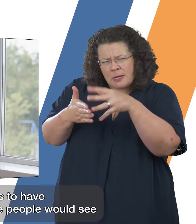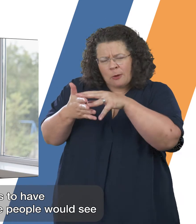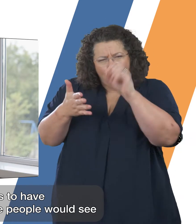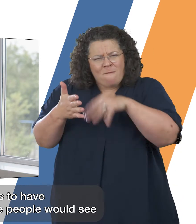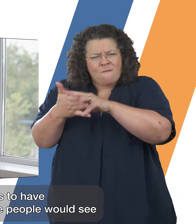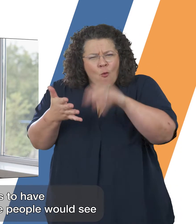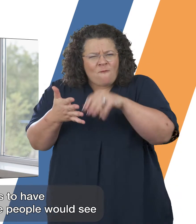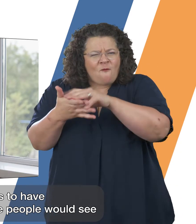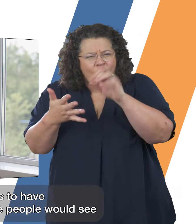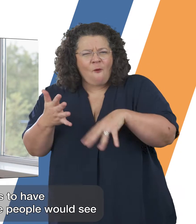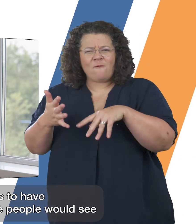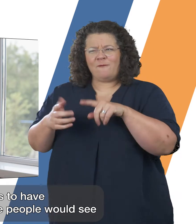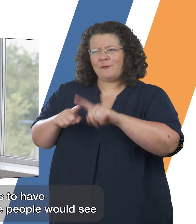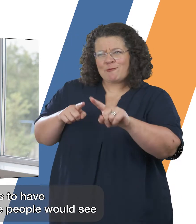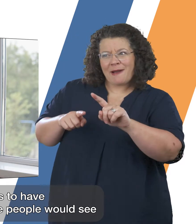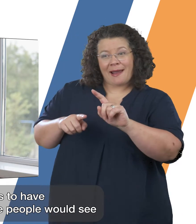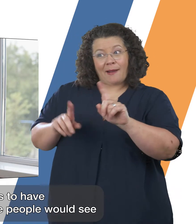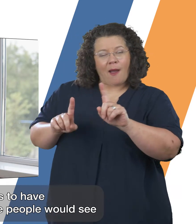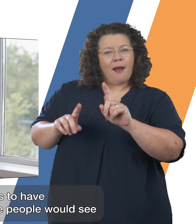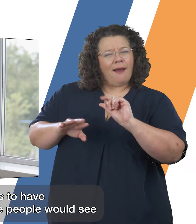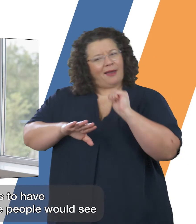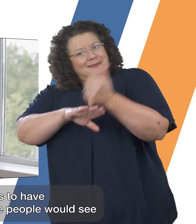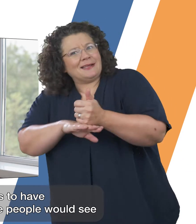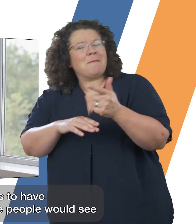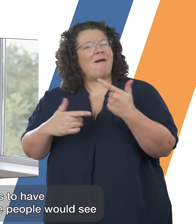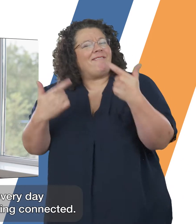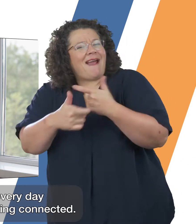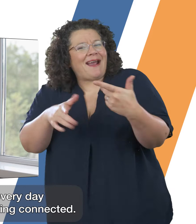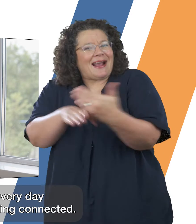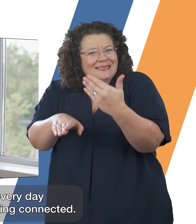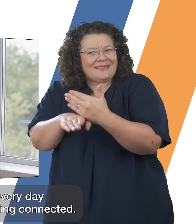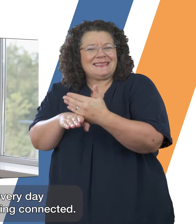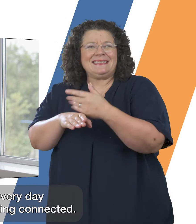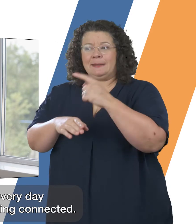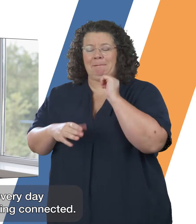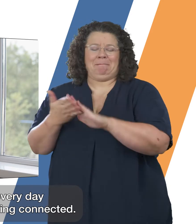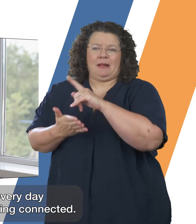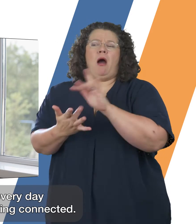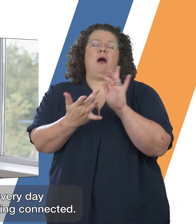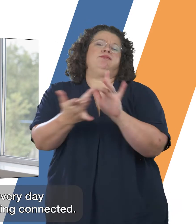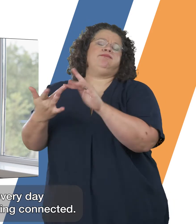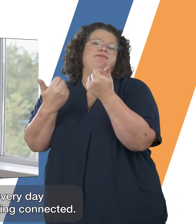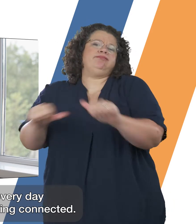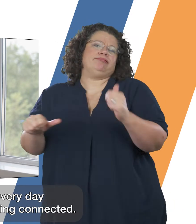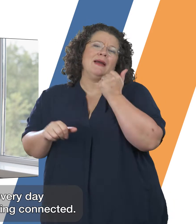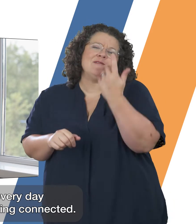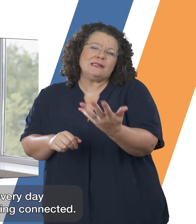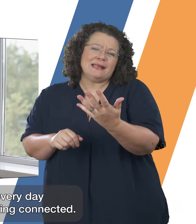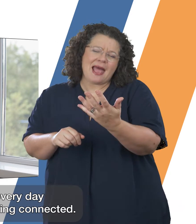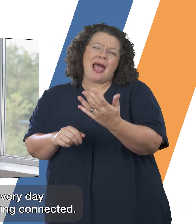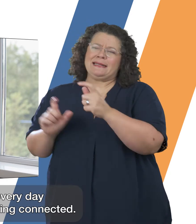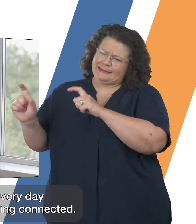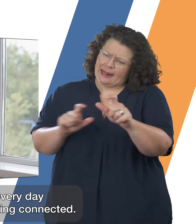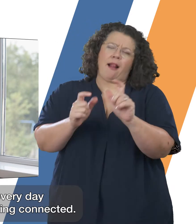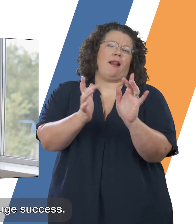barrier, was to have some fun activities where people would see friendly faces every day, and so we were still